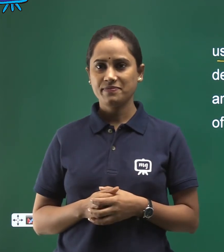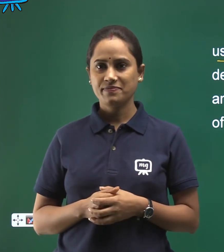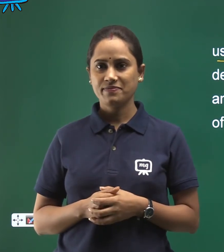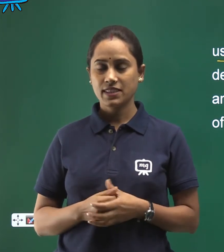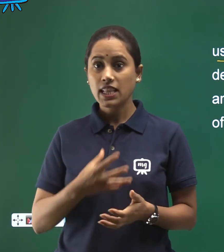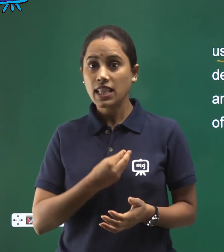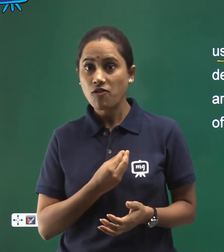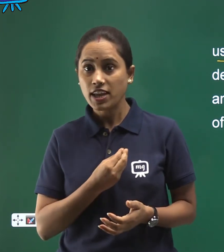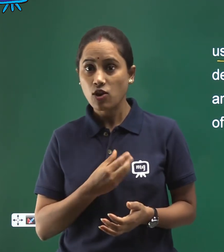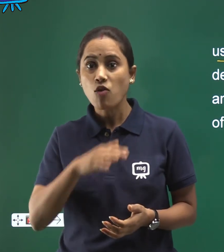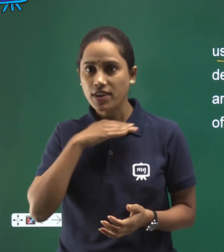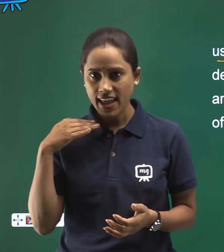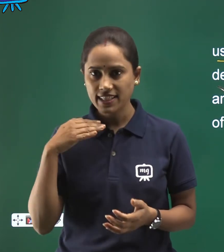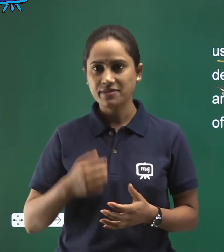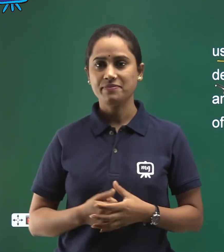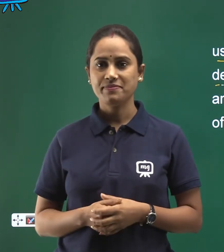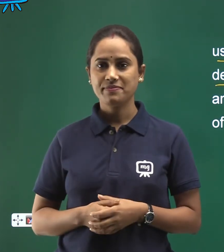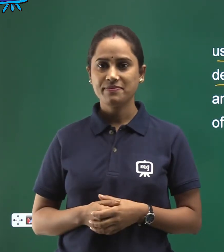the fear of death,